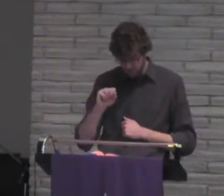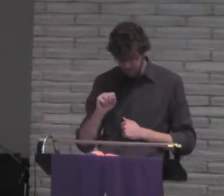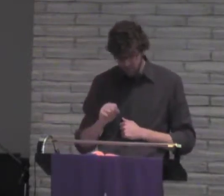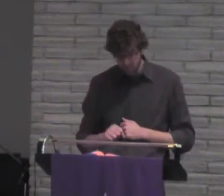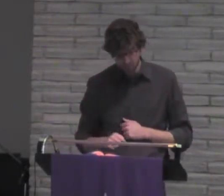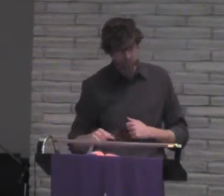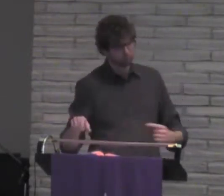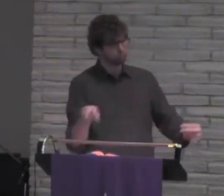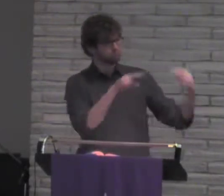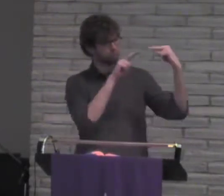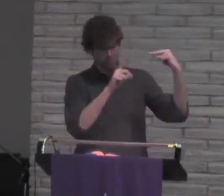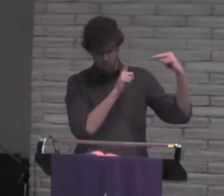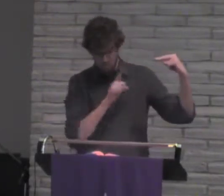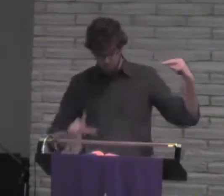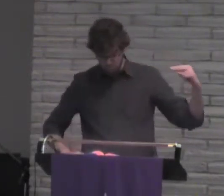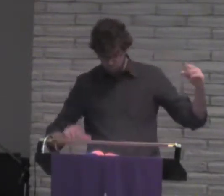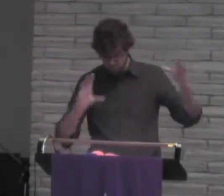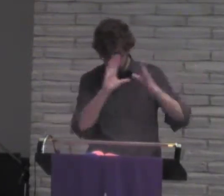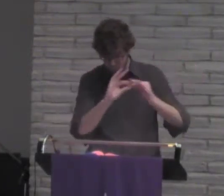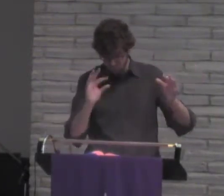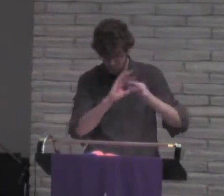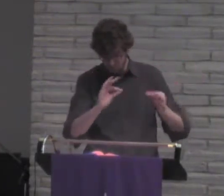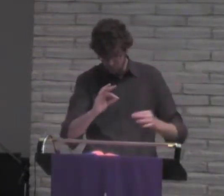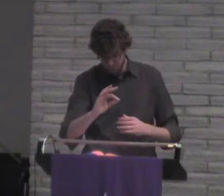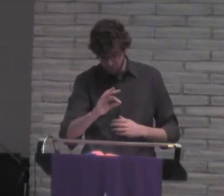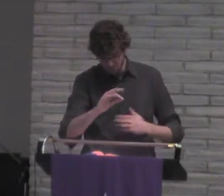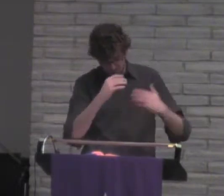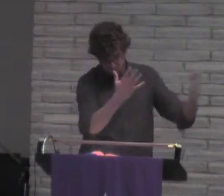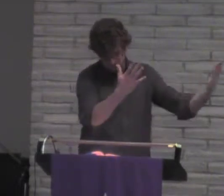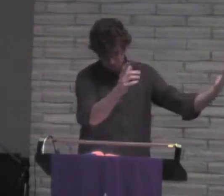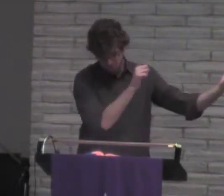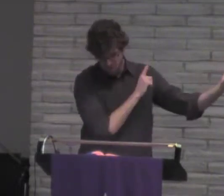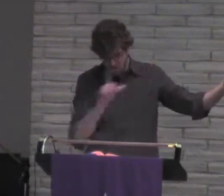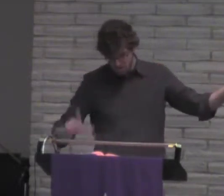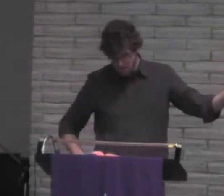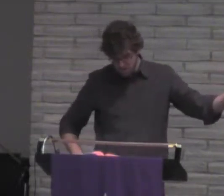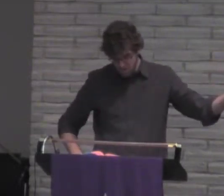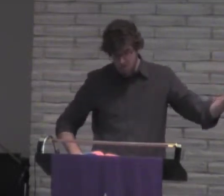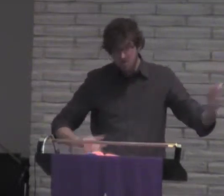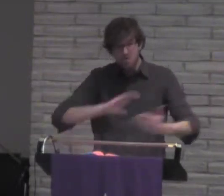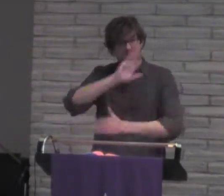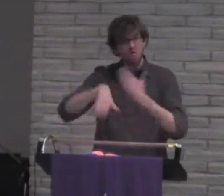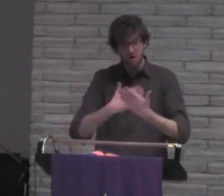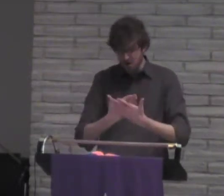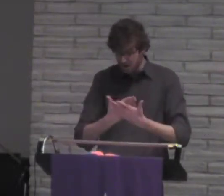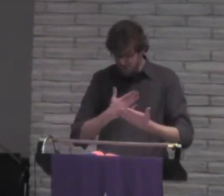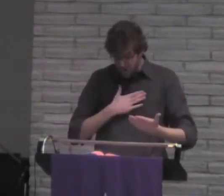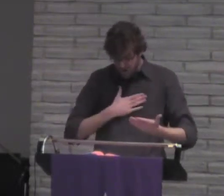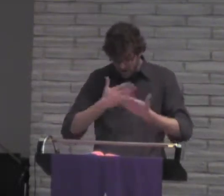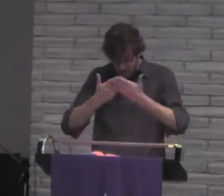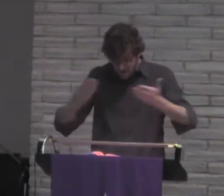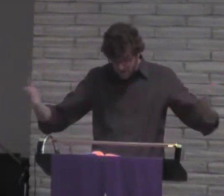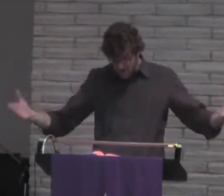But Zacchaeus stood up and said to the Lord, "Look, Lord, here and now I give half of